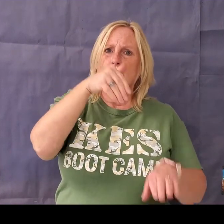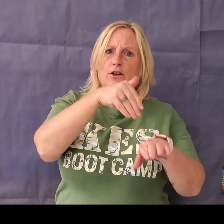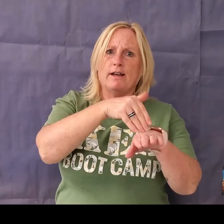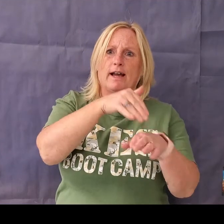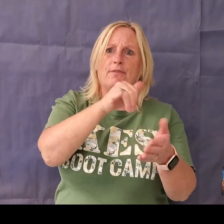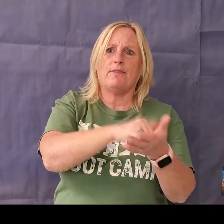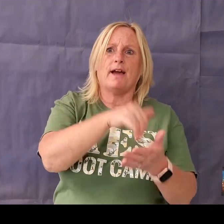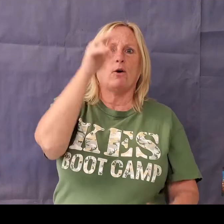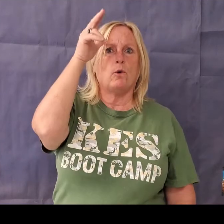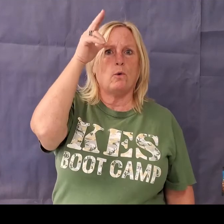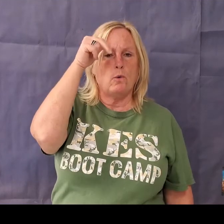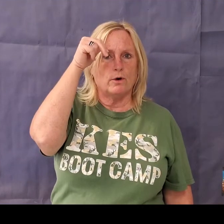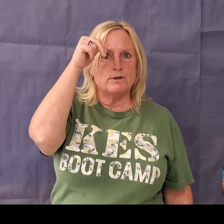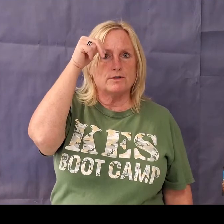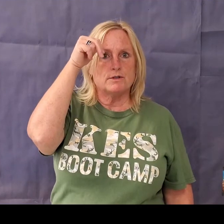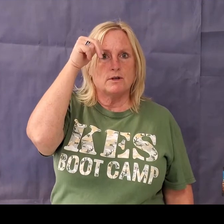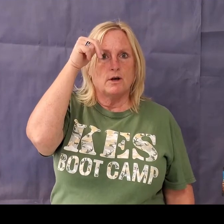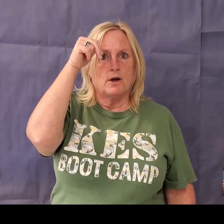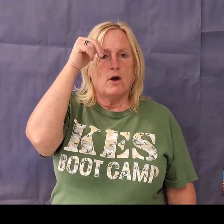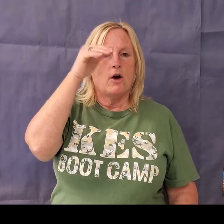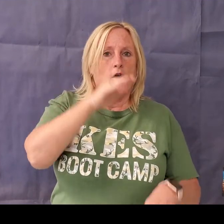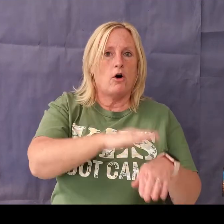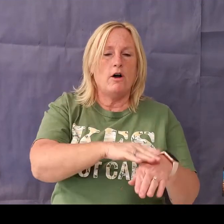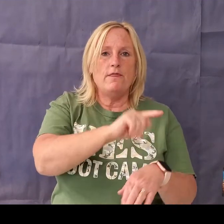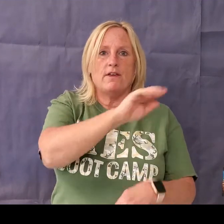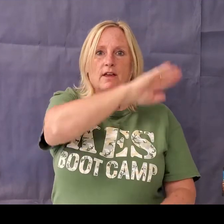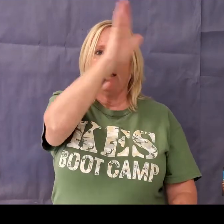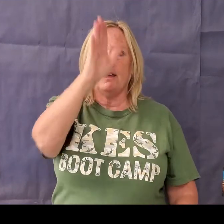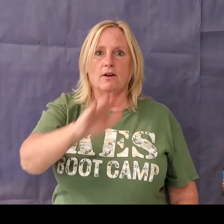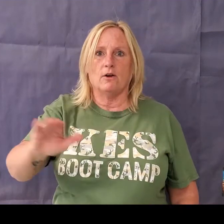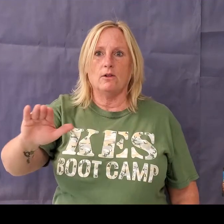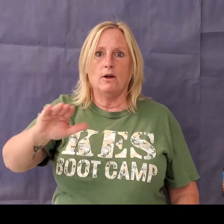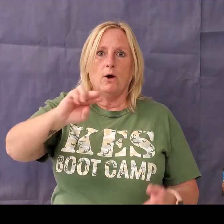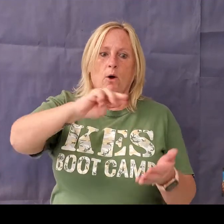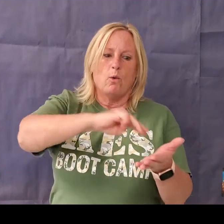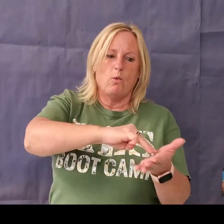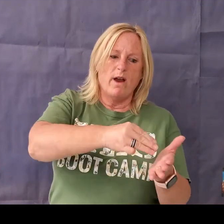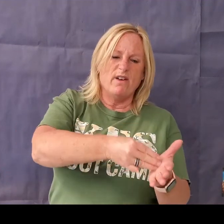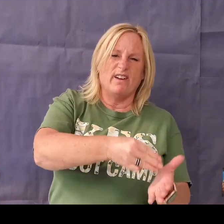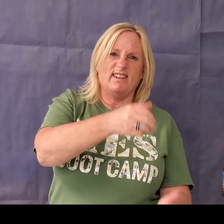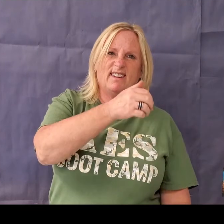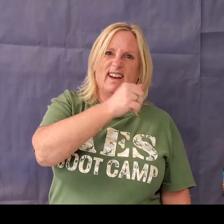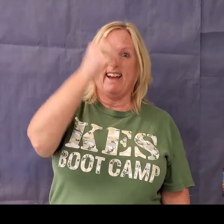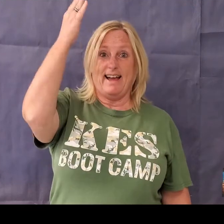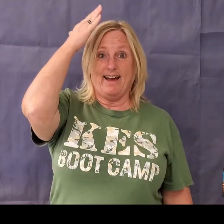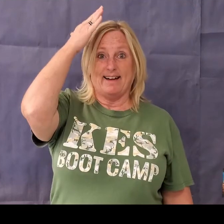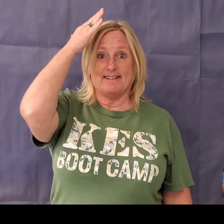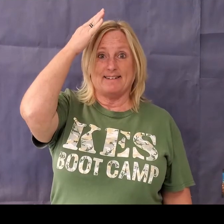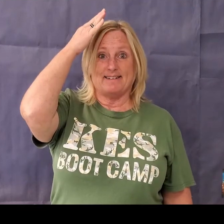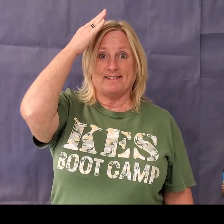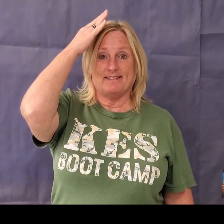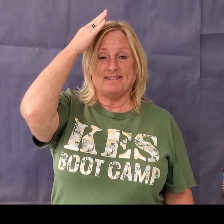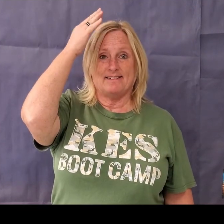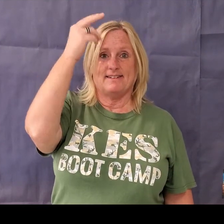Look at that horse on the hill wearing a hat.